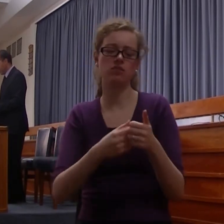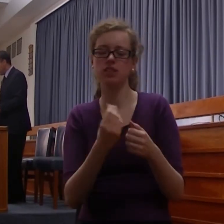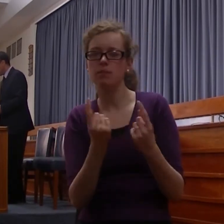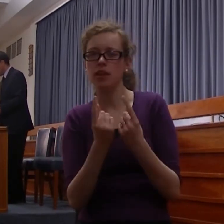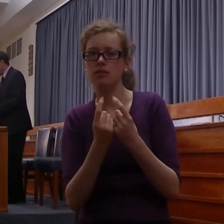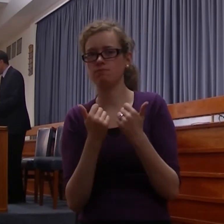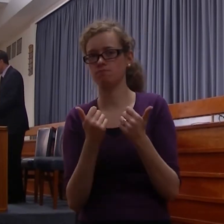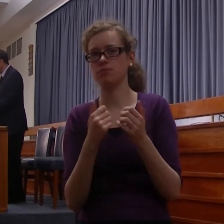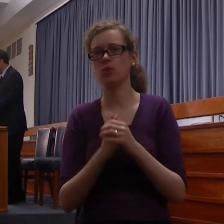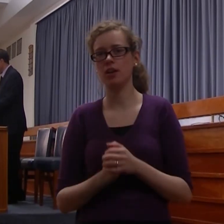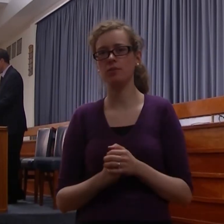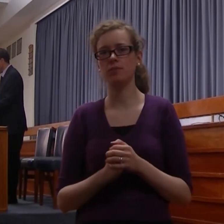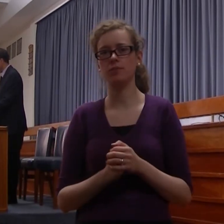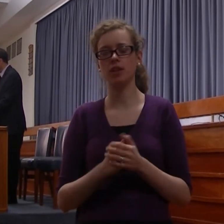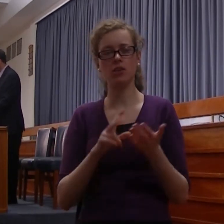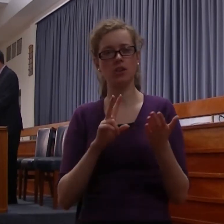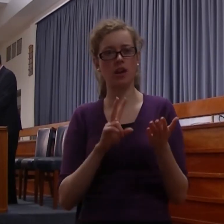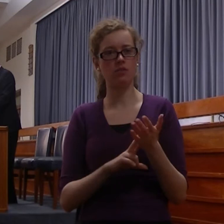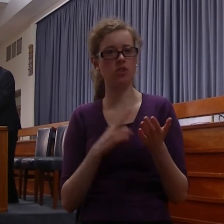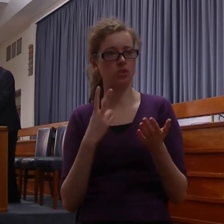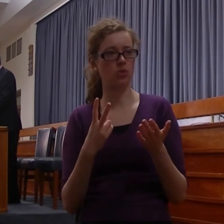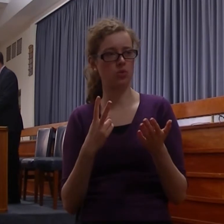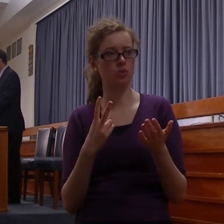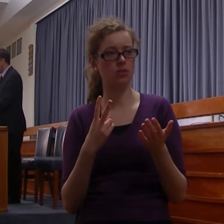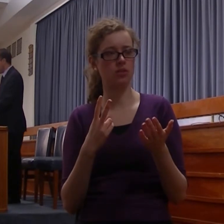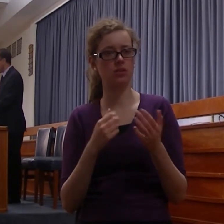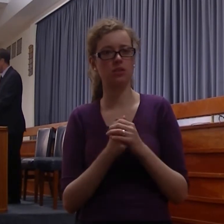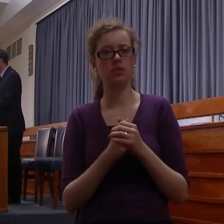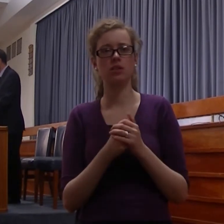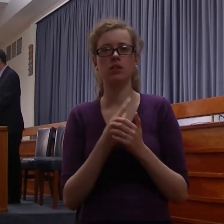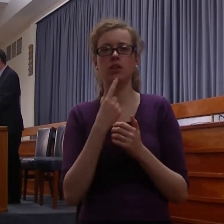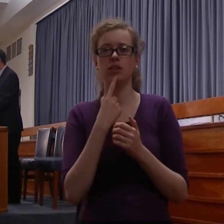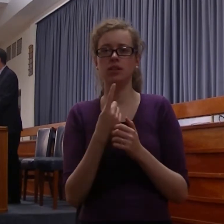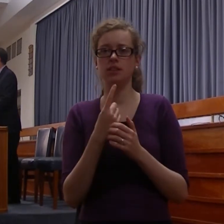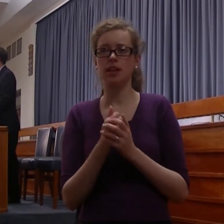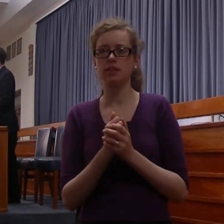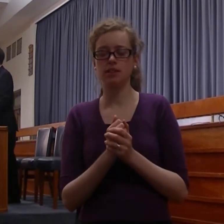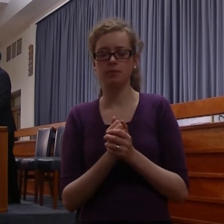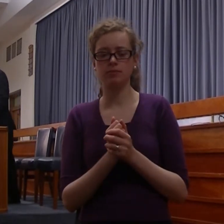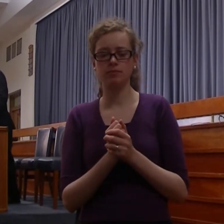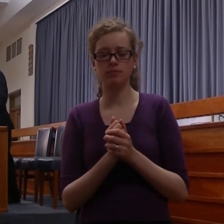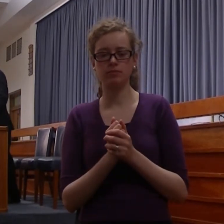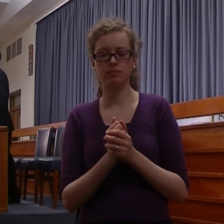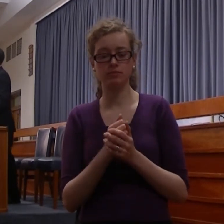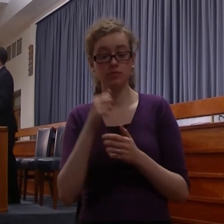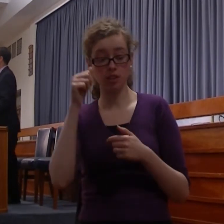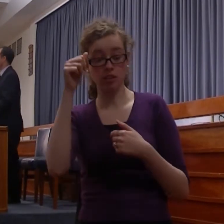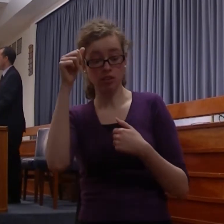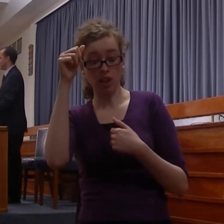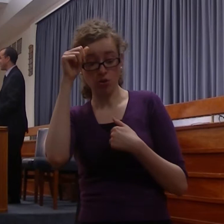church, all the seven churches are praised and commended for something wonderful. But look carefully at the